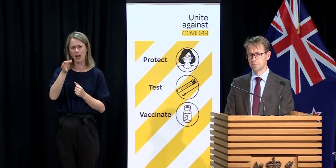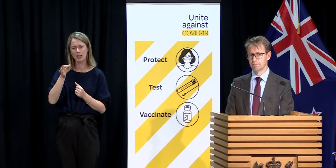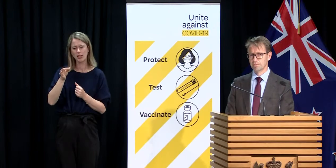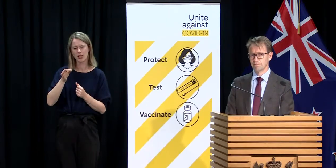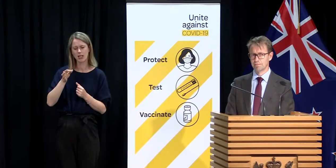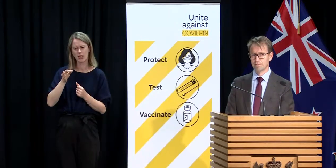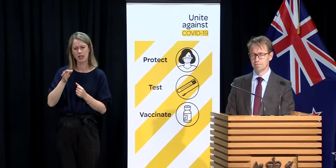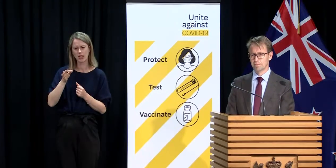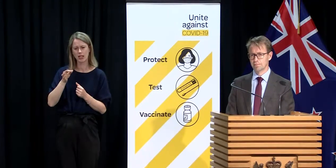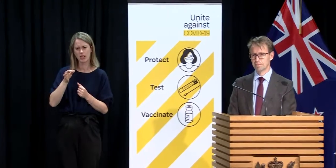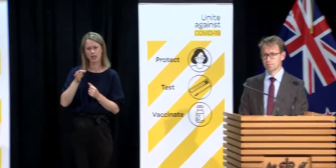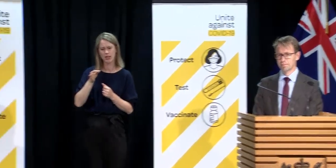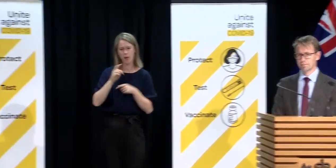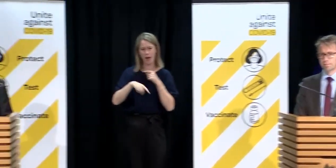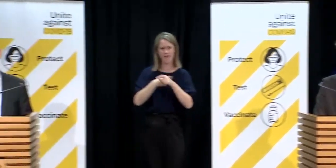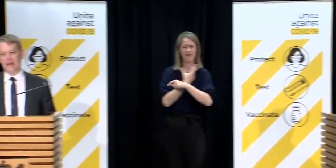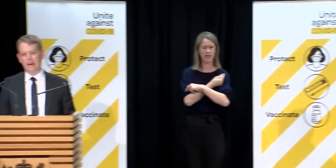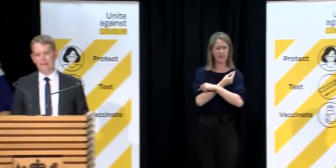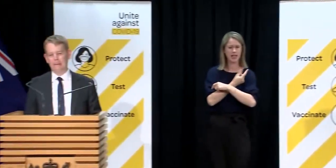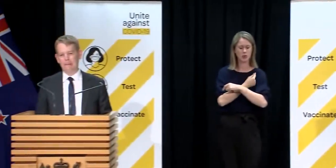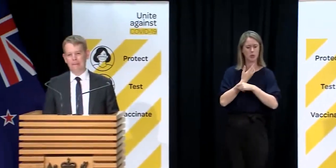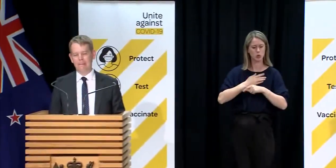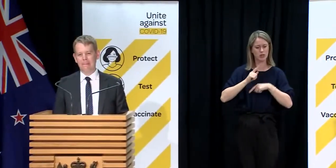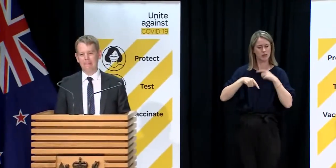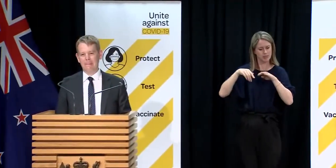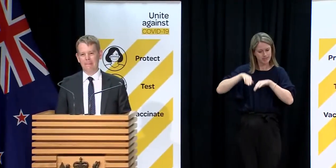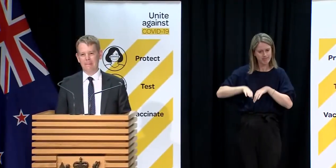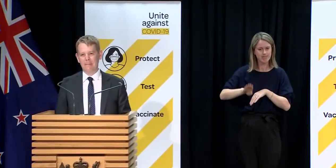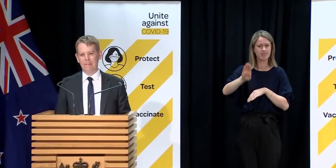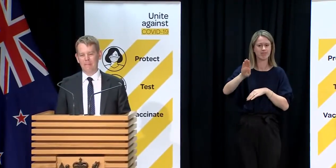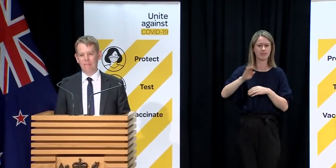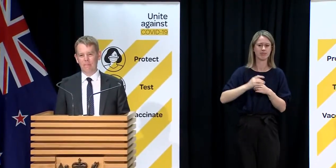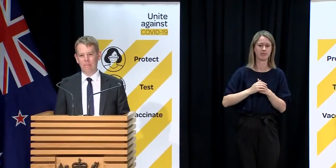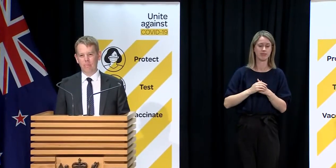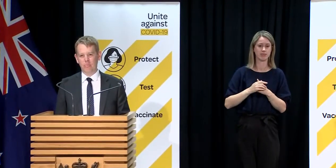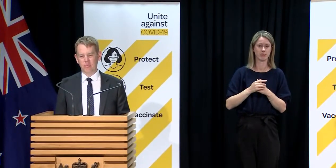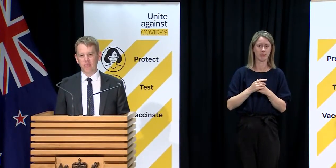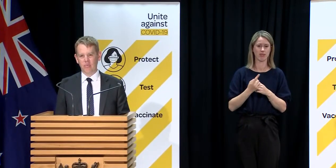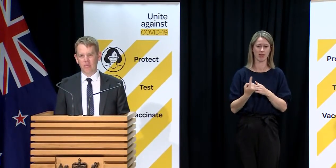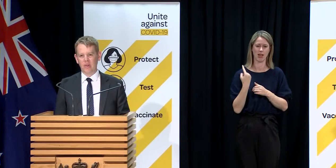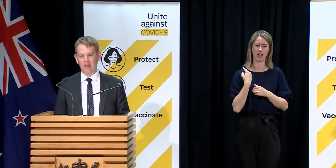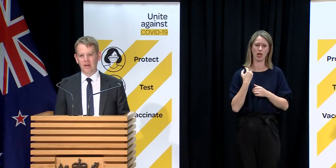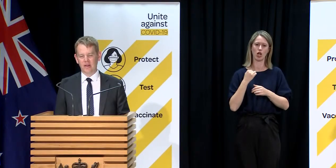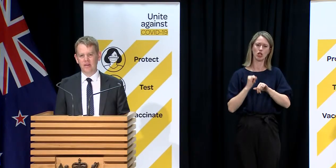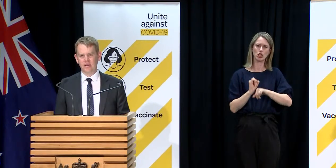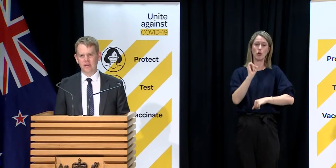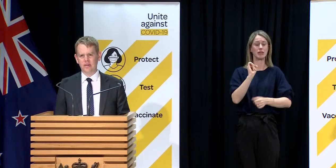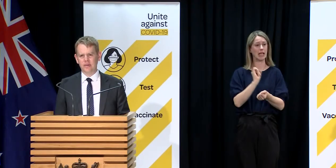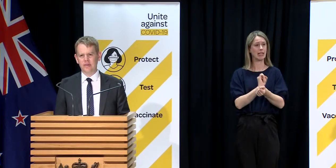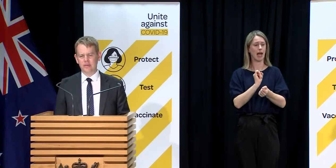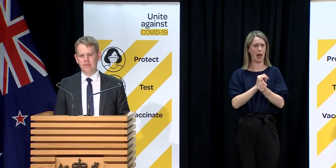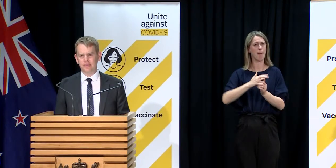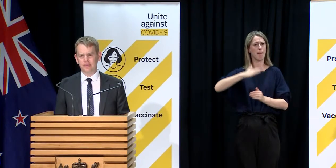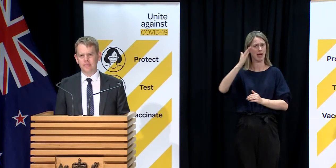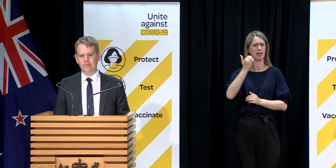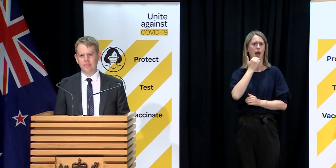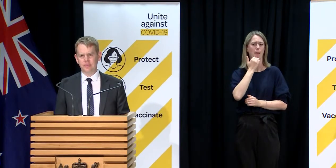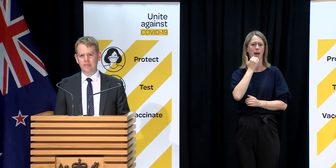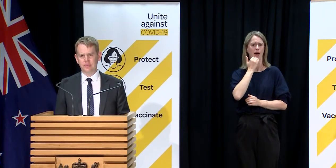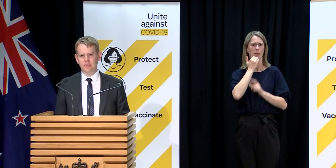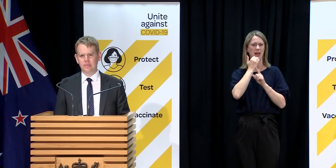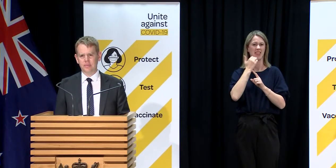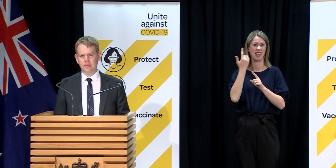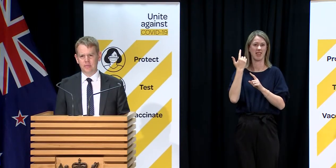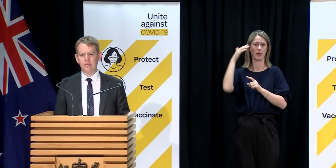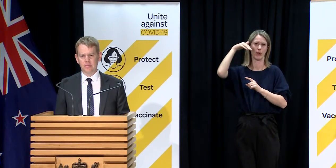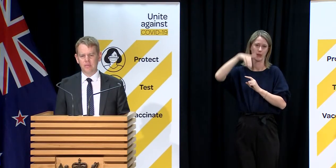momentum of vaccinations. Obviously, the Super Saturday, as you called it, was pretty significant, but it's significantly